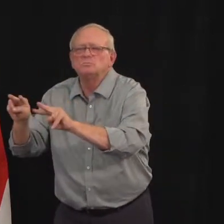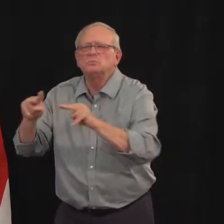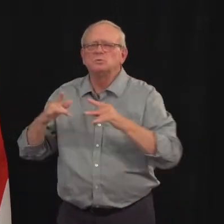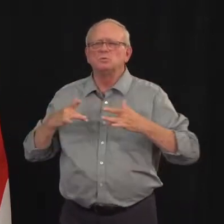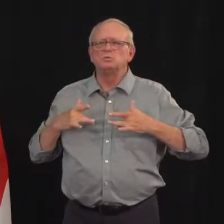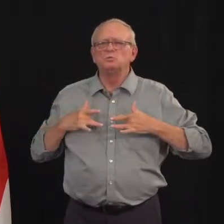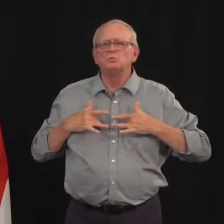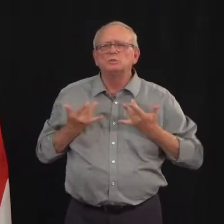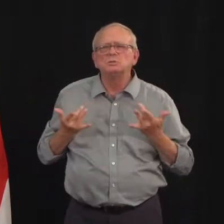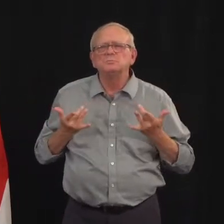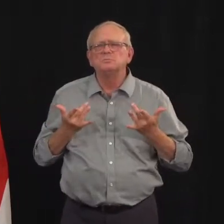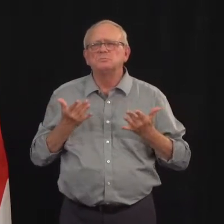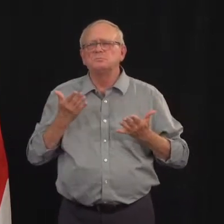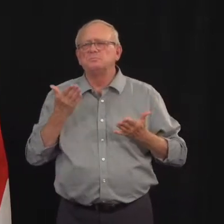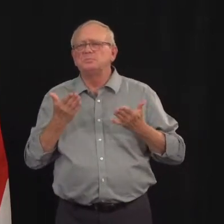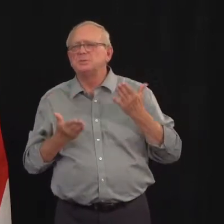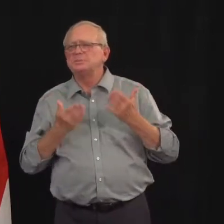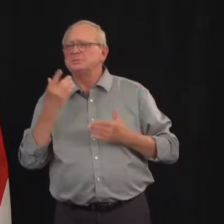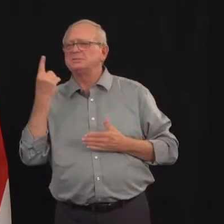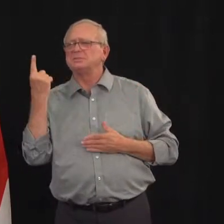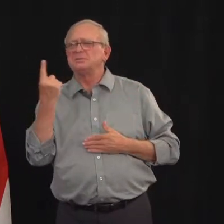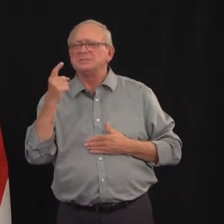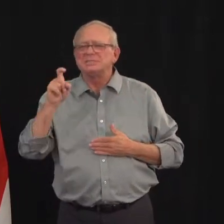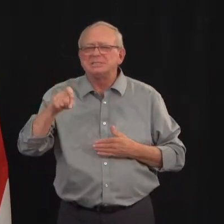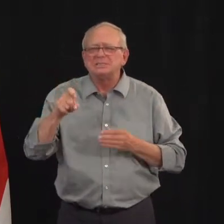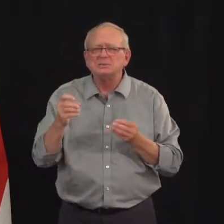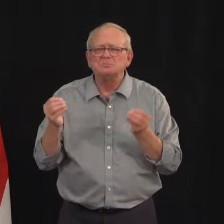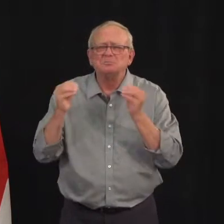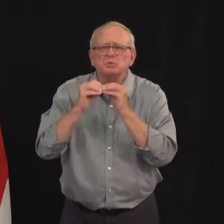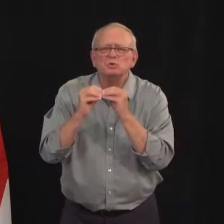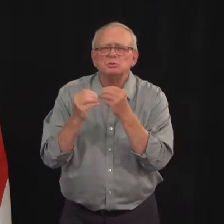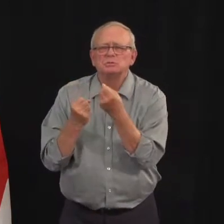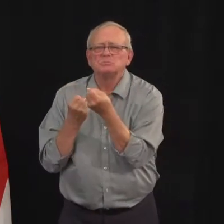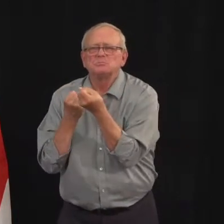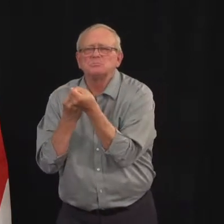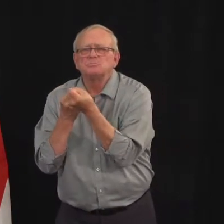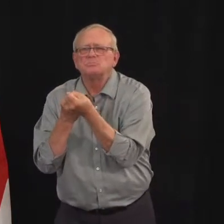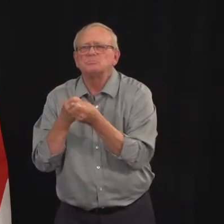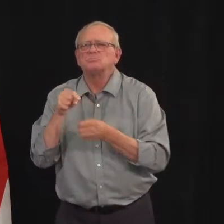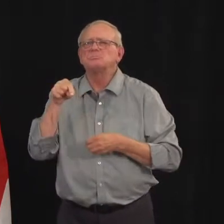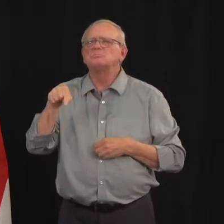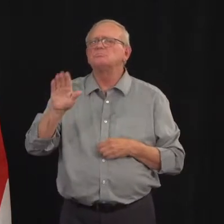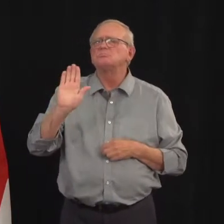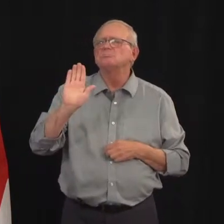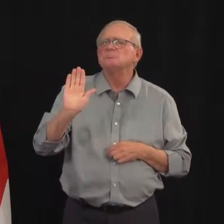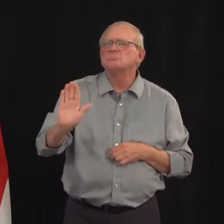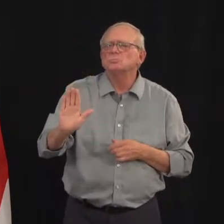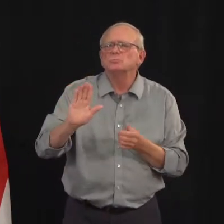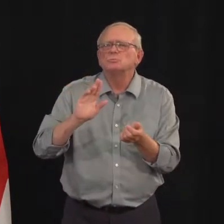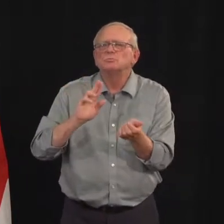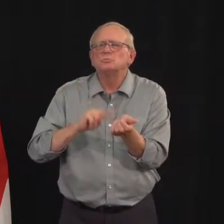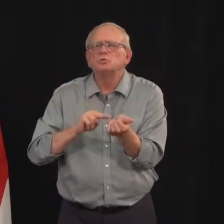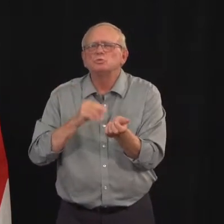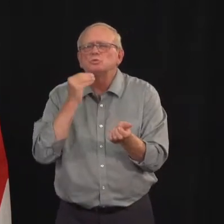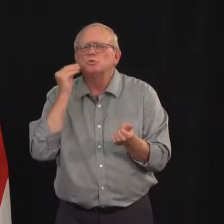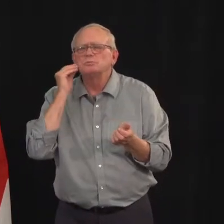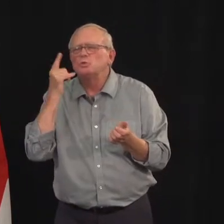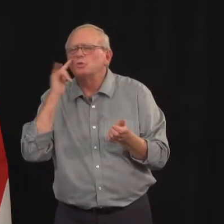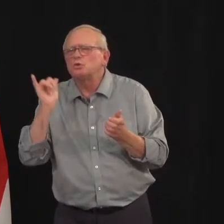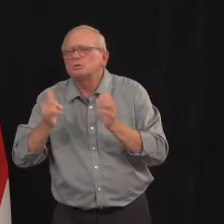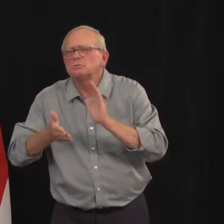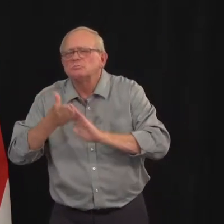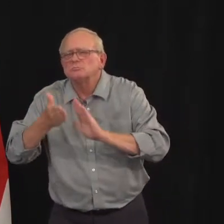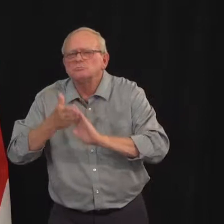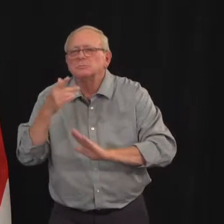be, any additional supports that could be needed and how the functioning was happening. And so the results of that on-site